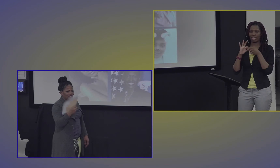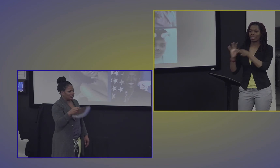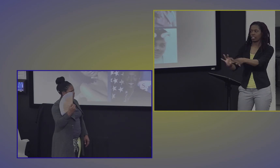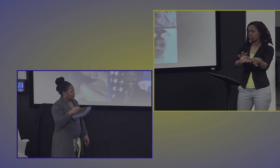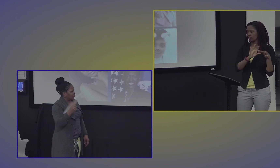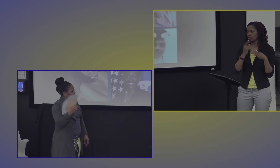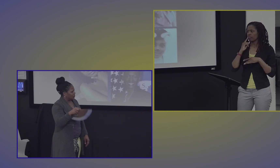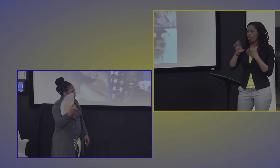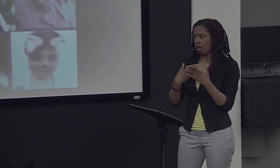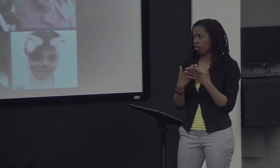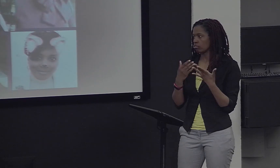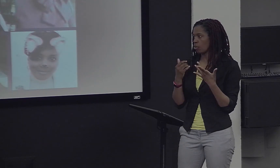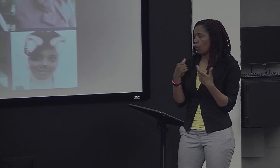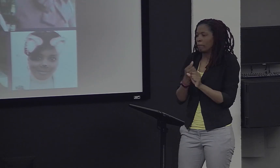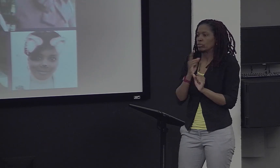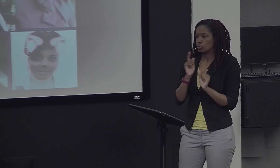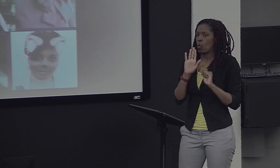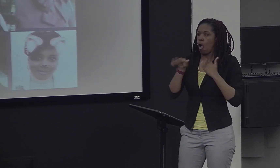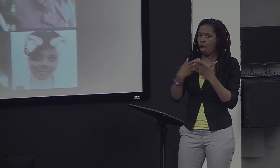We don't want to lose those connections.